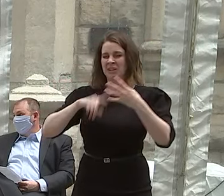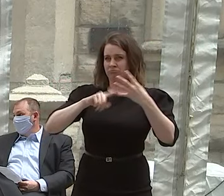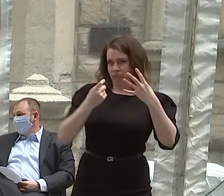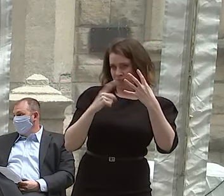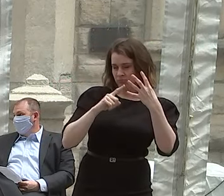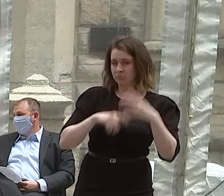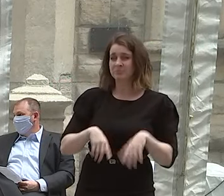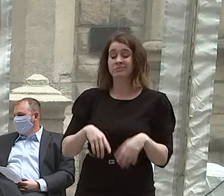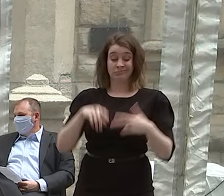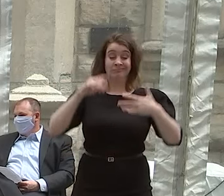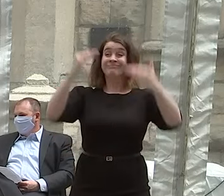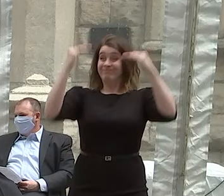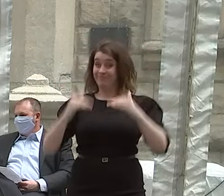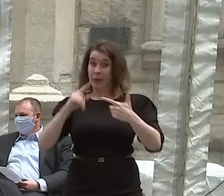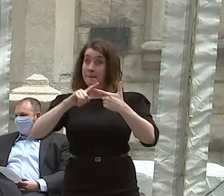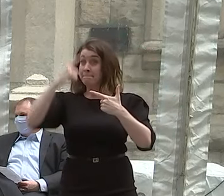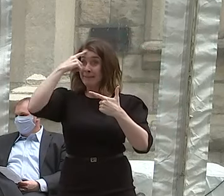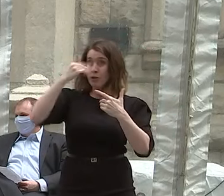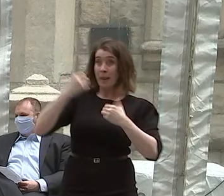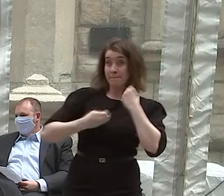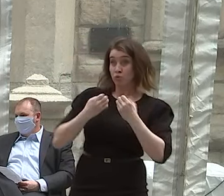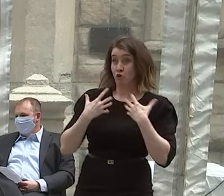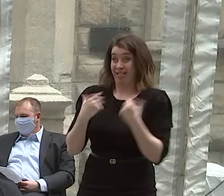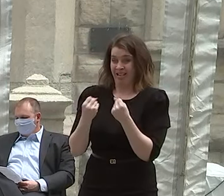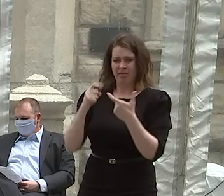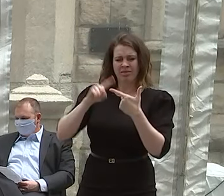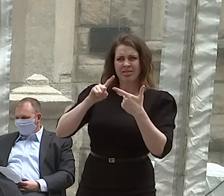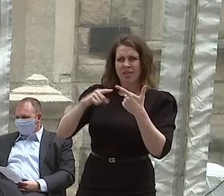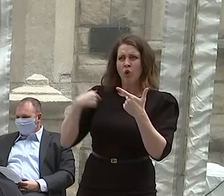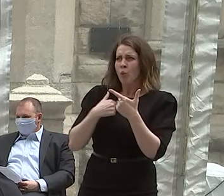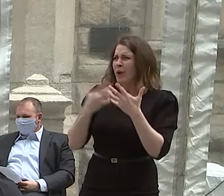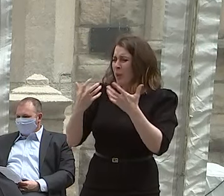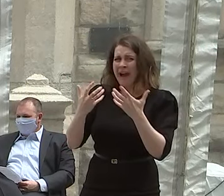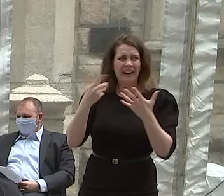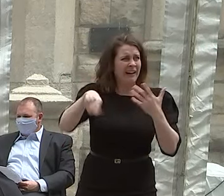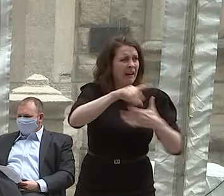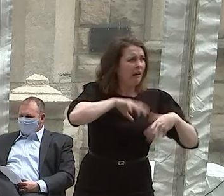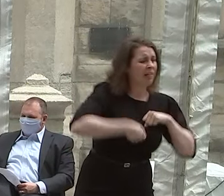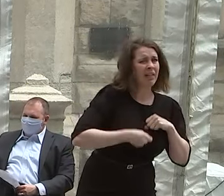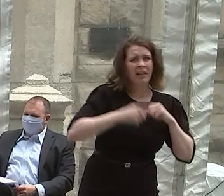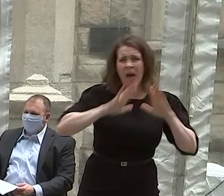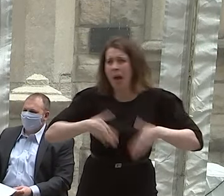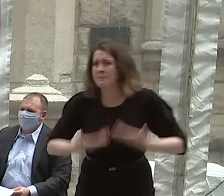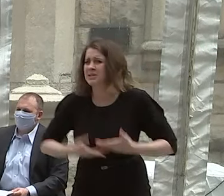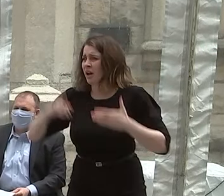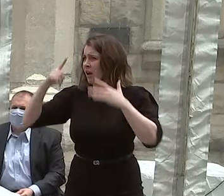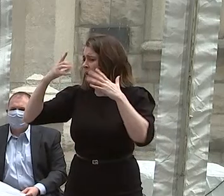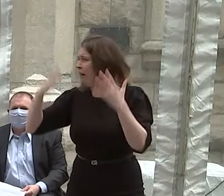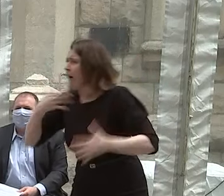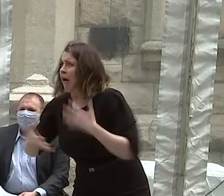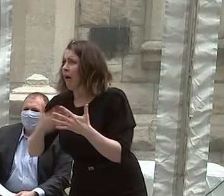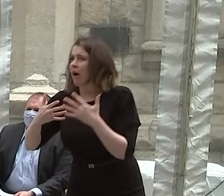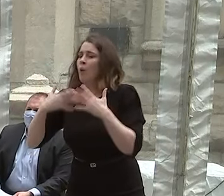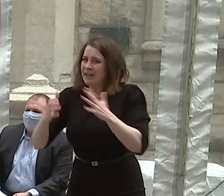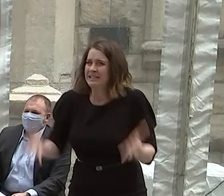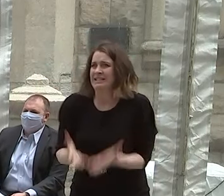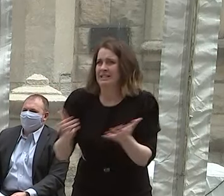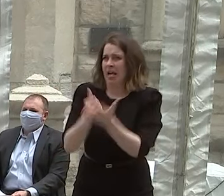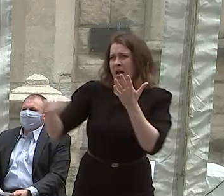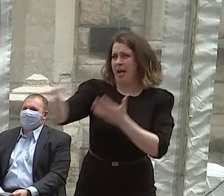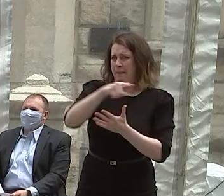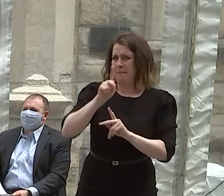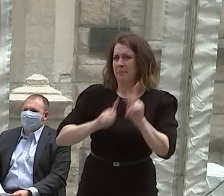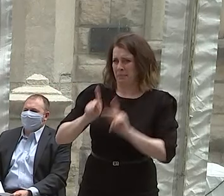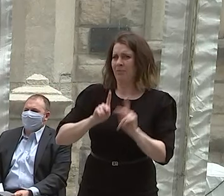health. Developing strategies to help us move forward from the anxiety and loss created by COVID-19.